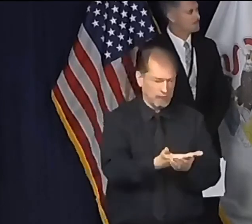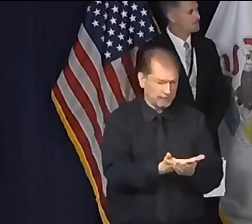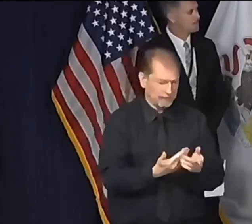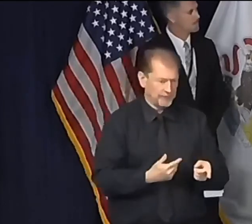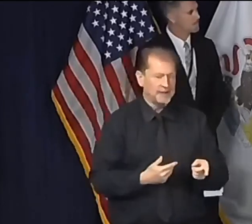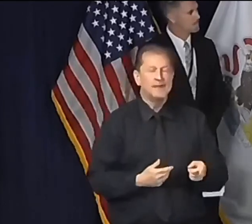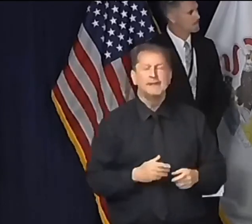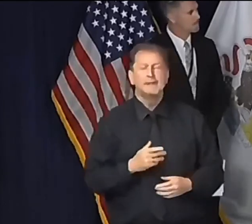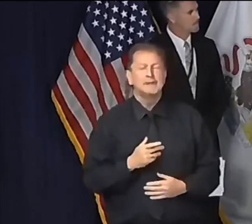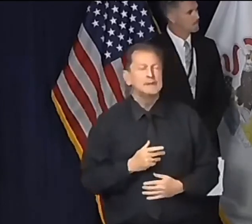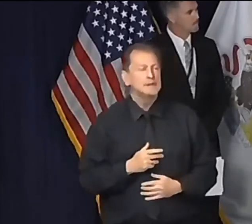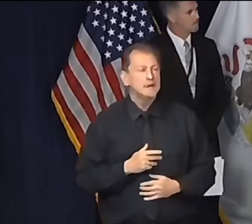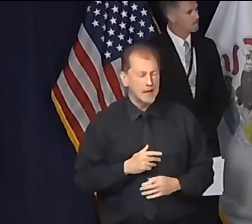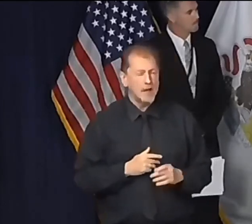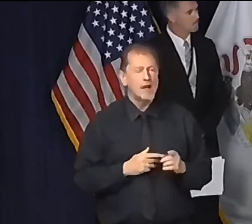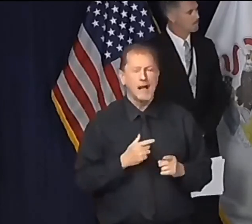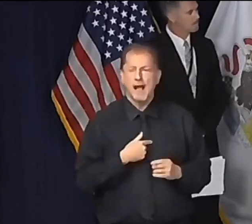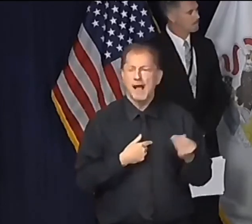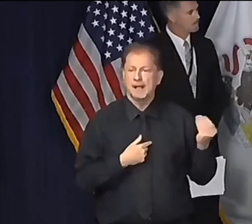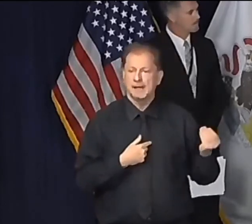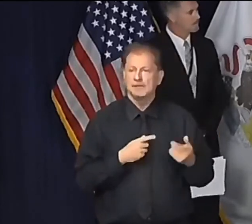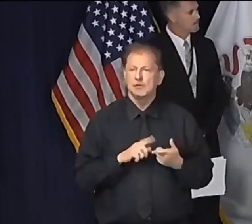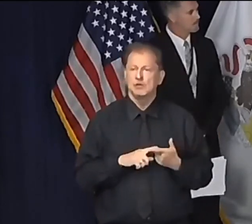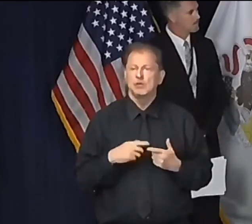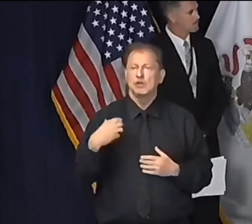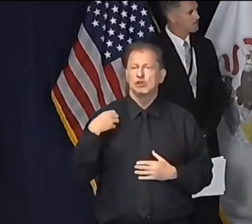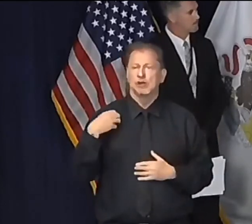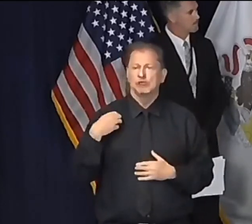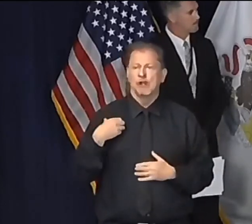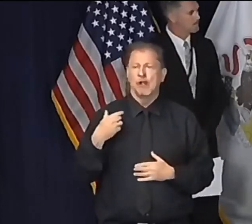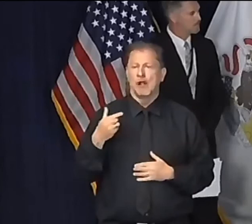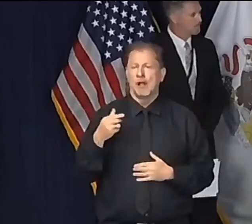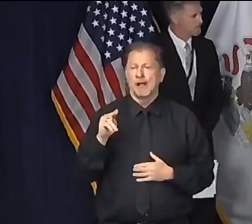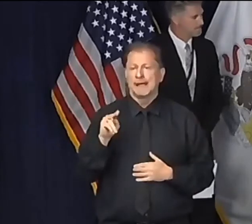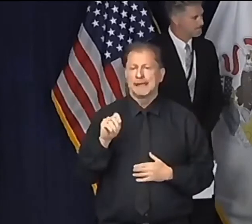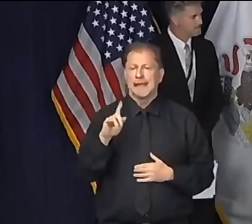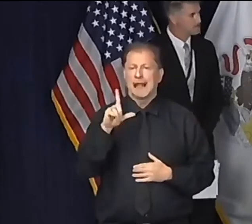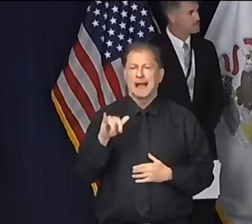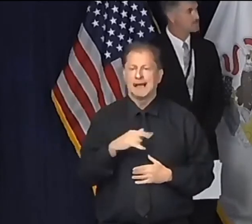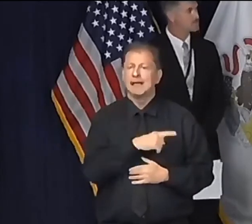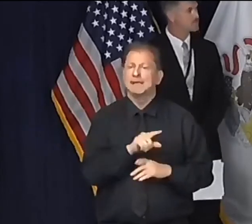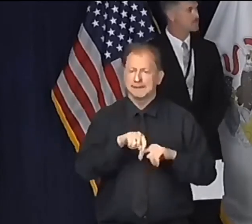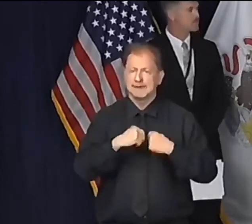to turn that over to General Neely, whose team has also been involved at